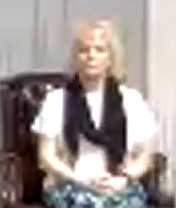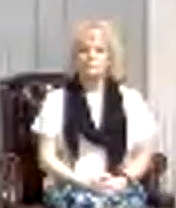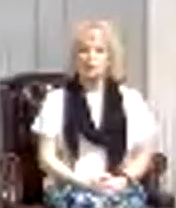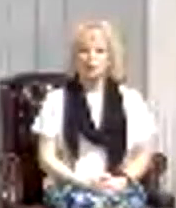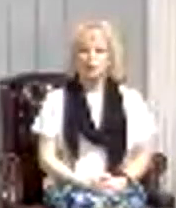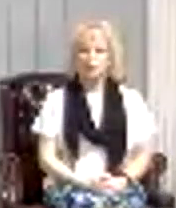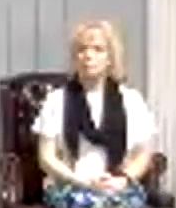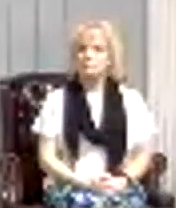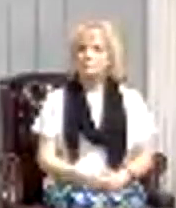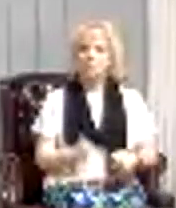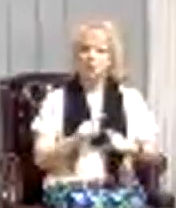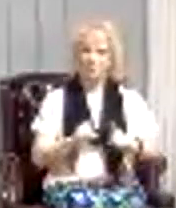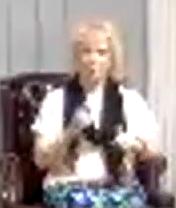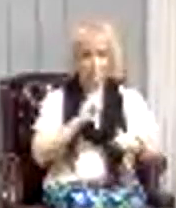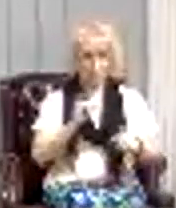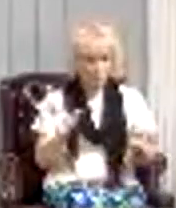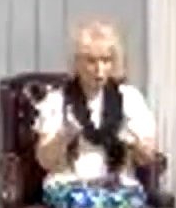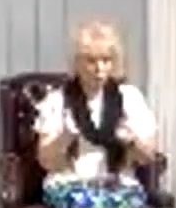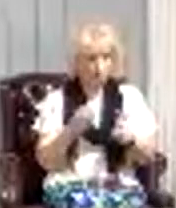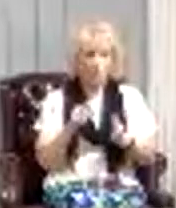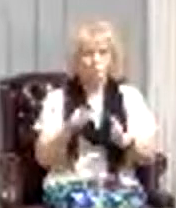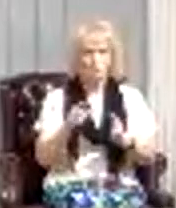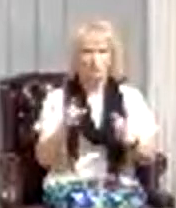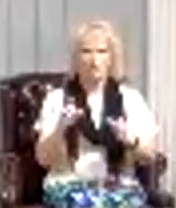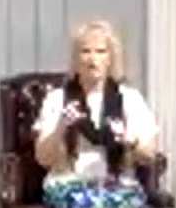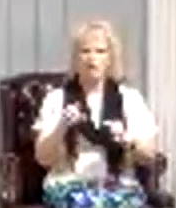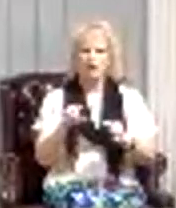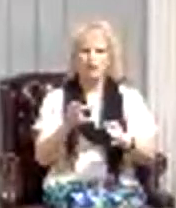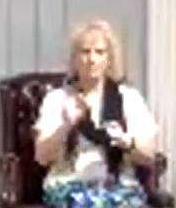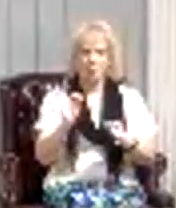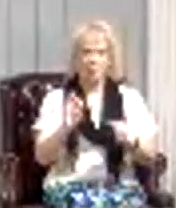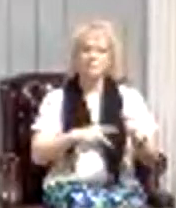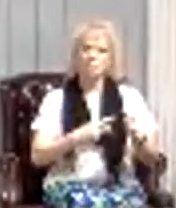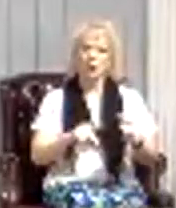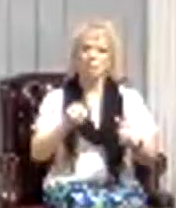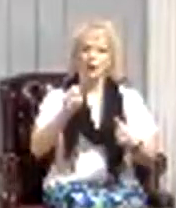But I'm going to encourage you to also find Psalm 108